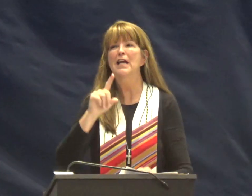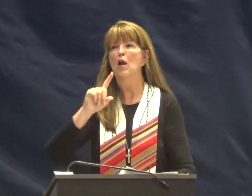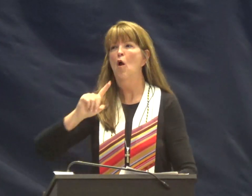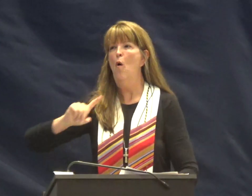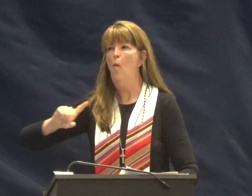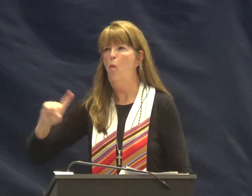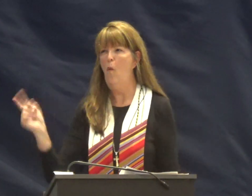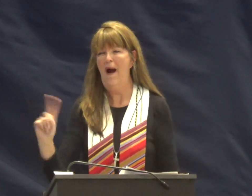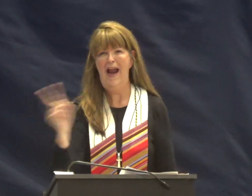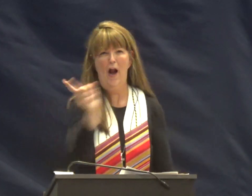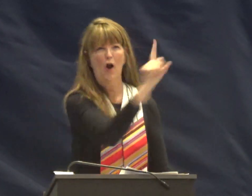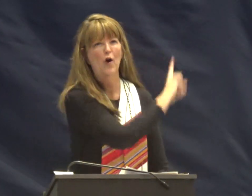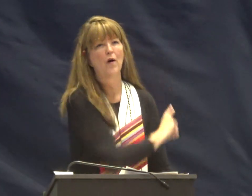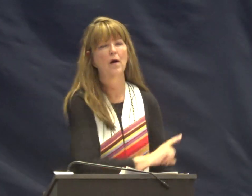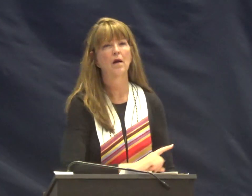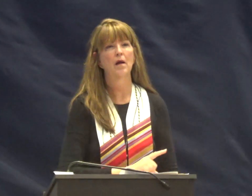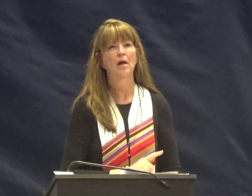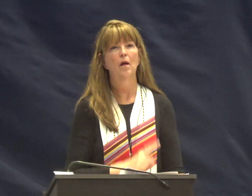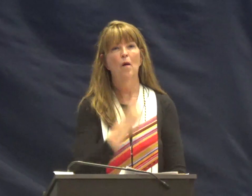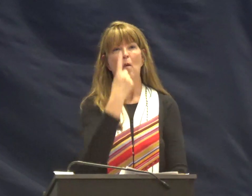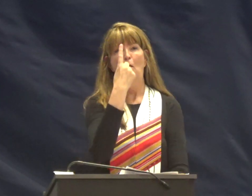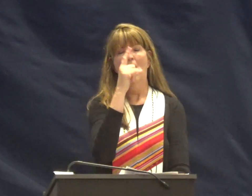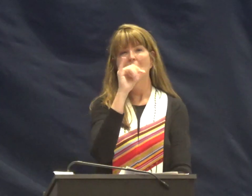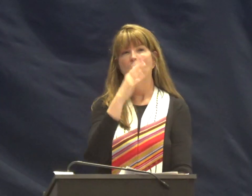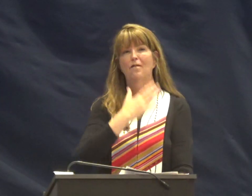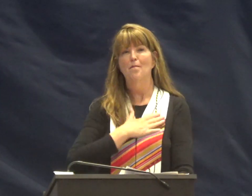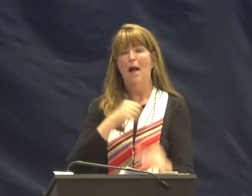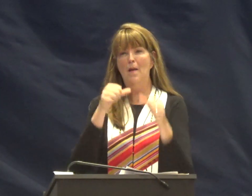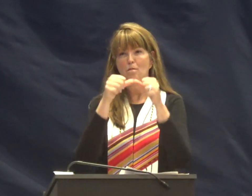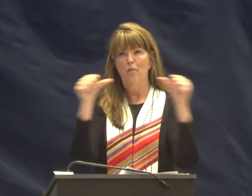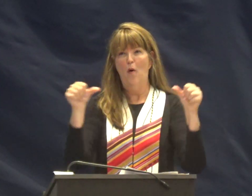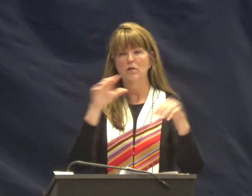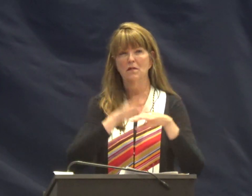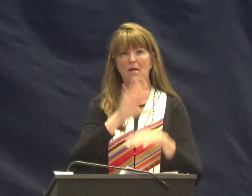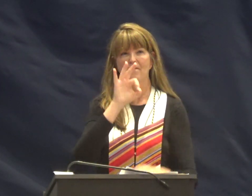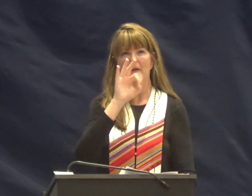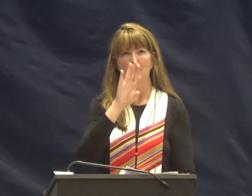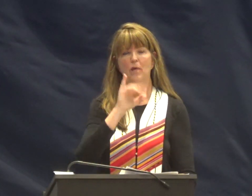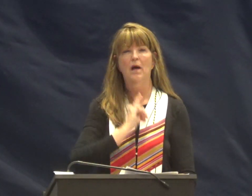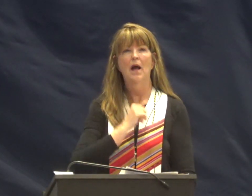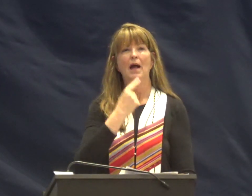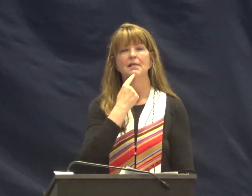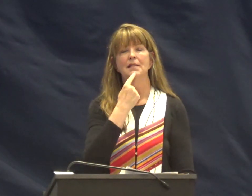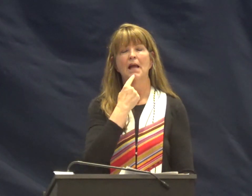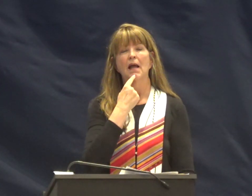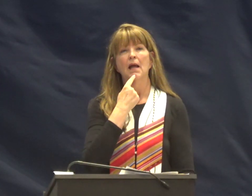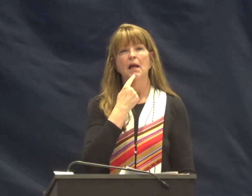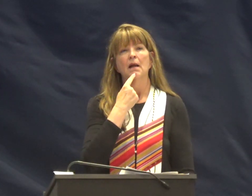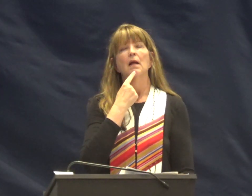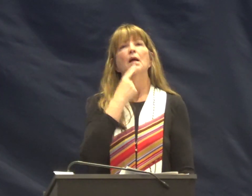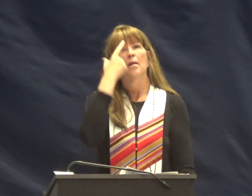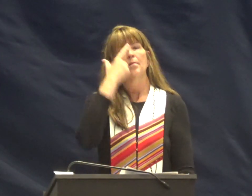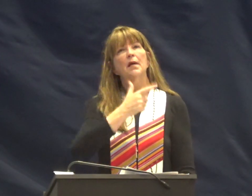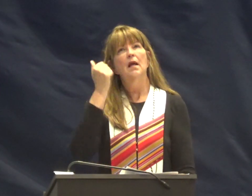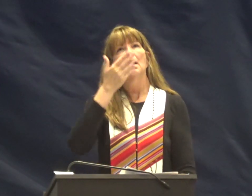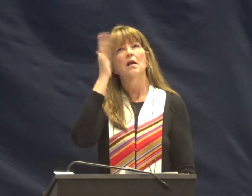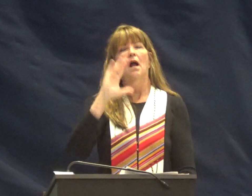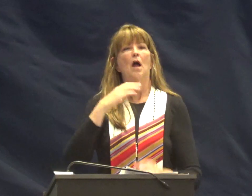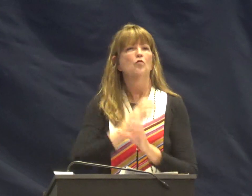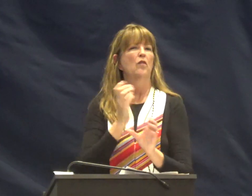God is absolutely everywhere. One of my posts on Facebook, I said,